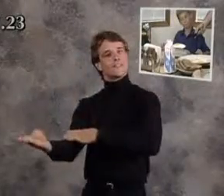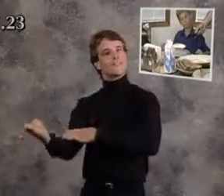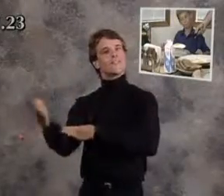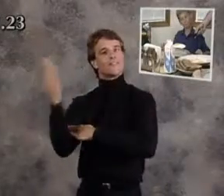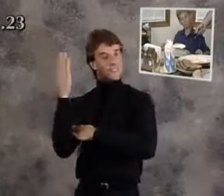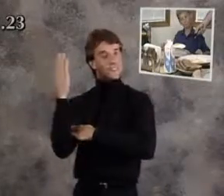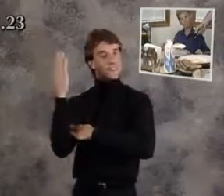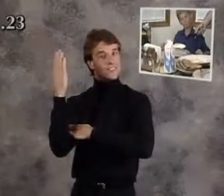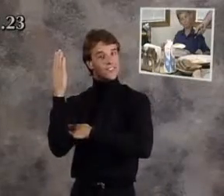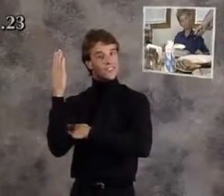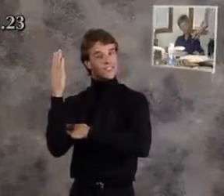Breakfast.